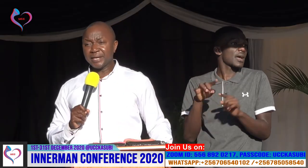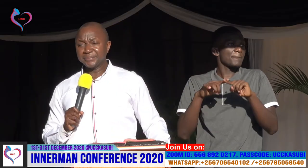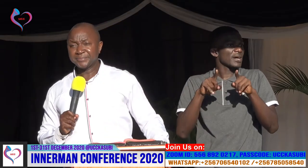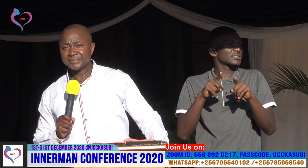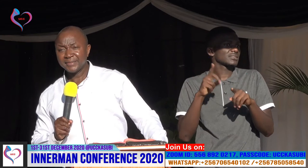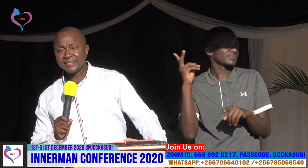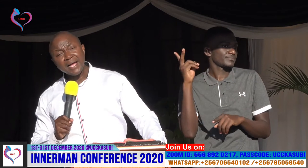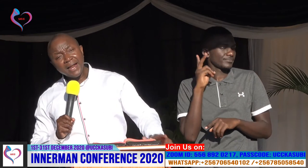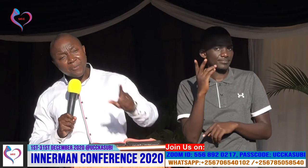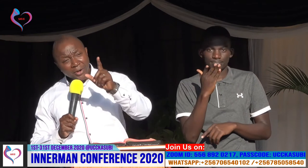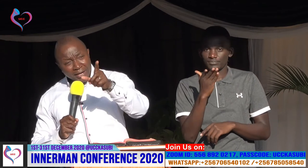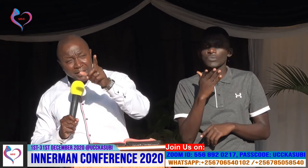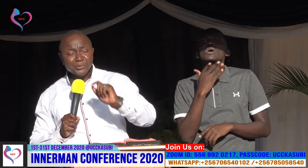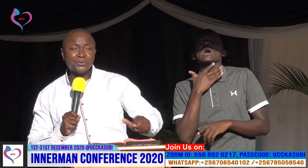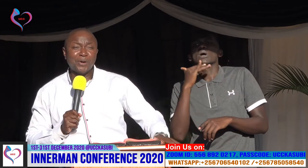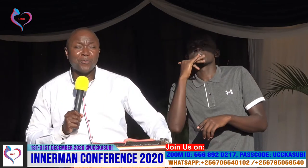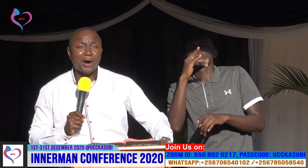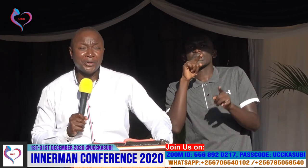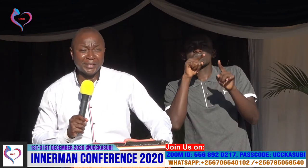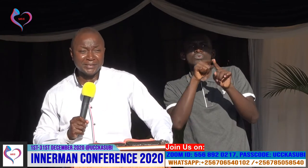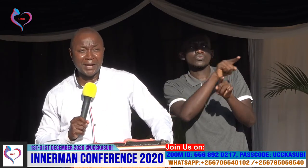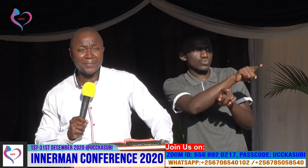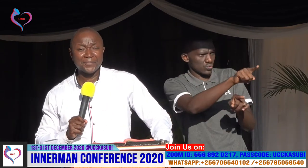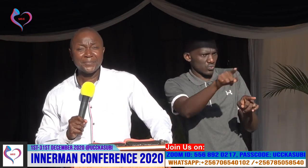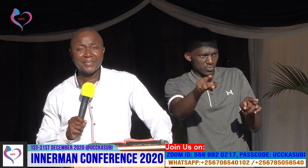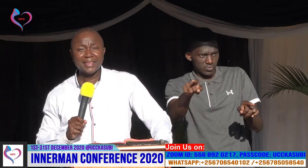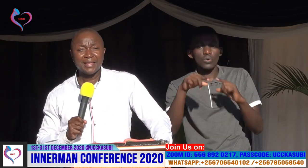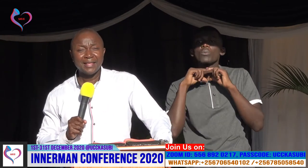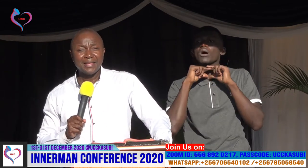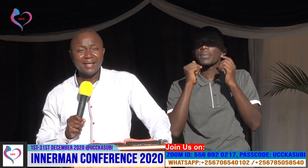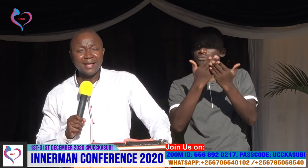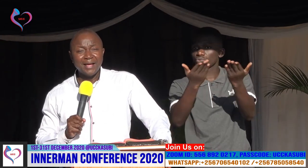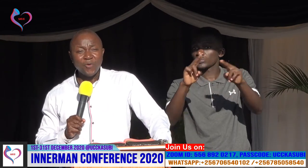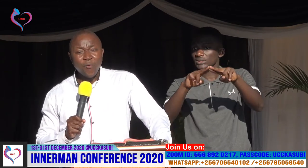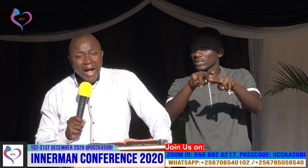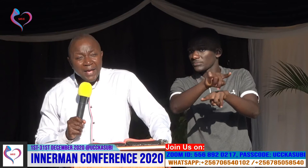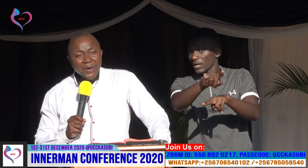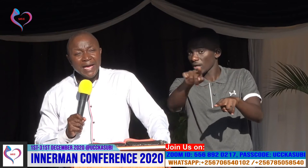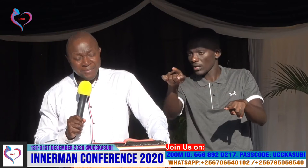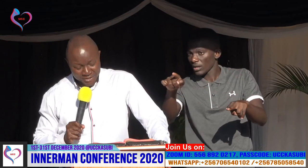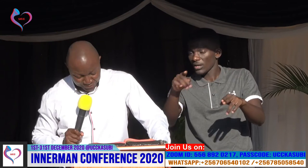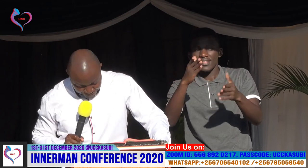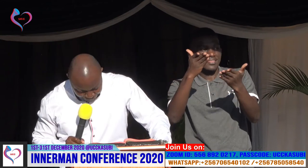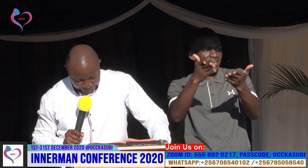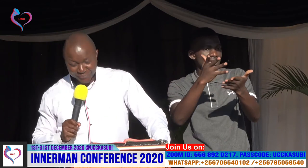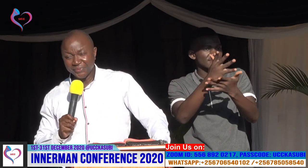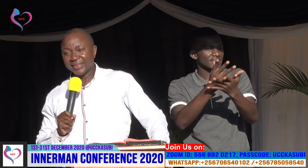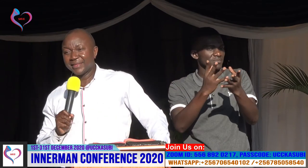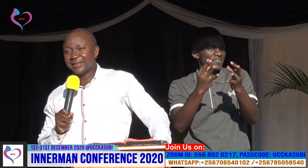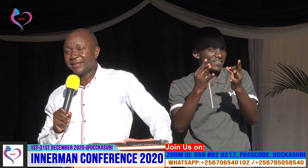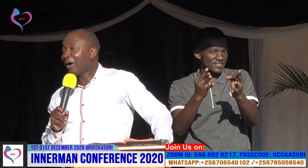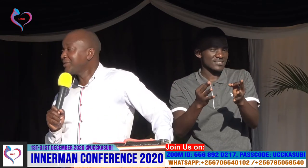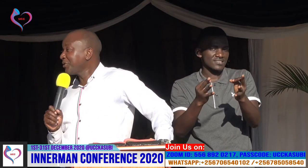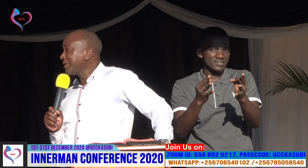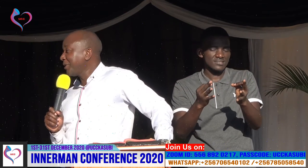things. But listen to this. I want to speak to you, a pastor listening to me. There are